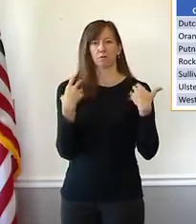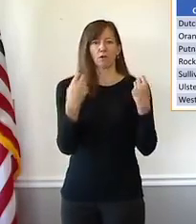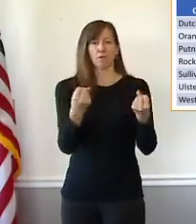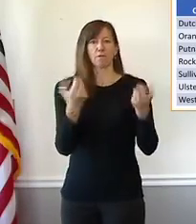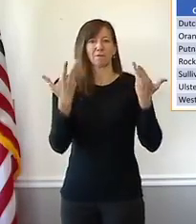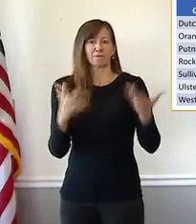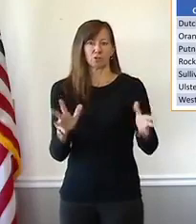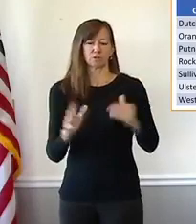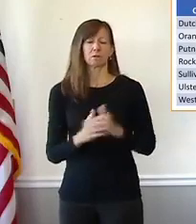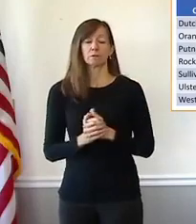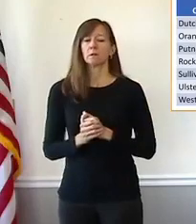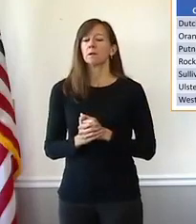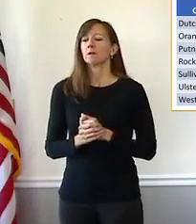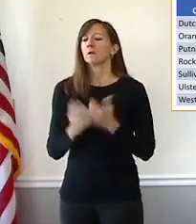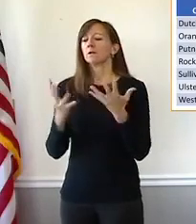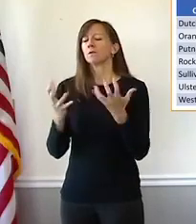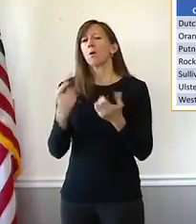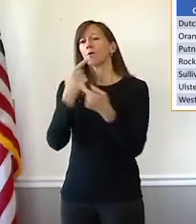say this.